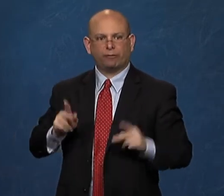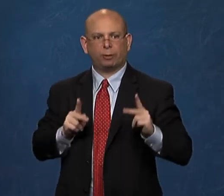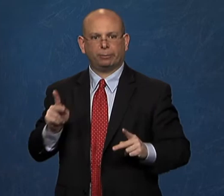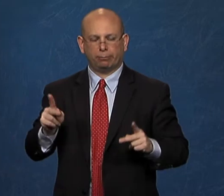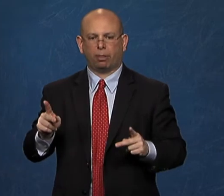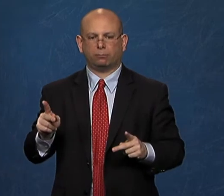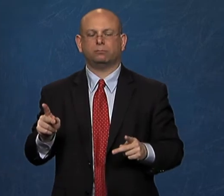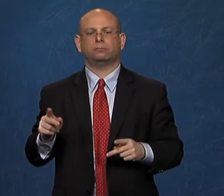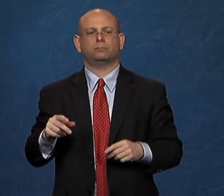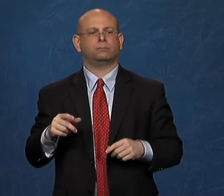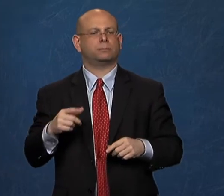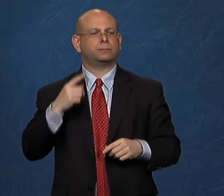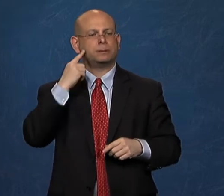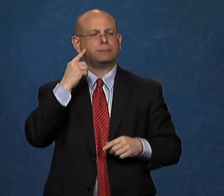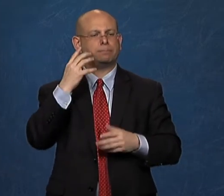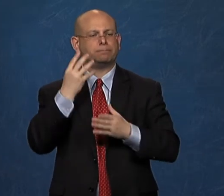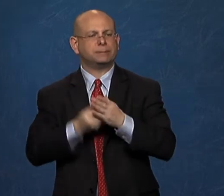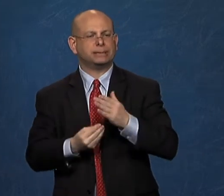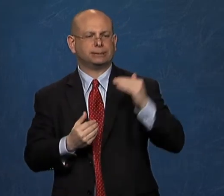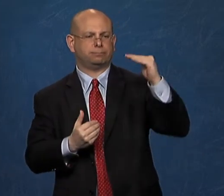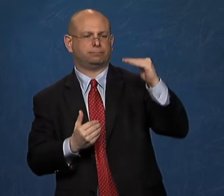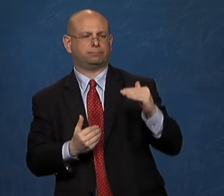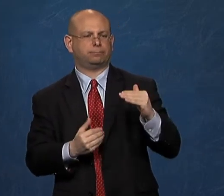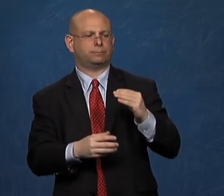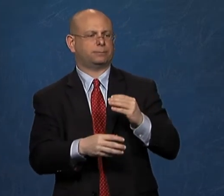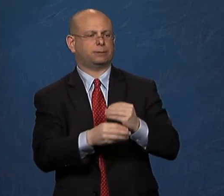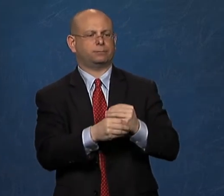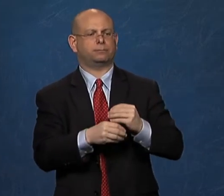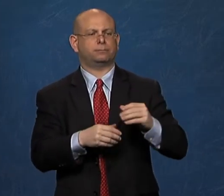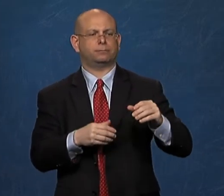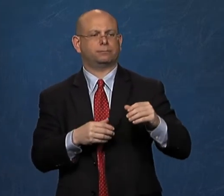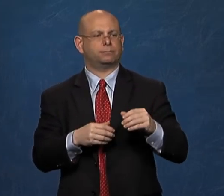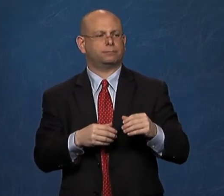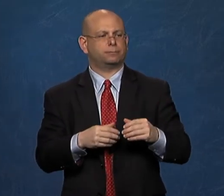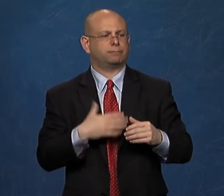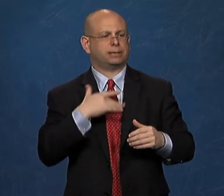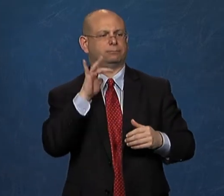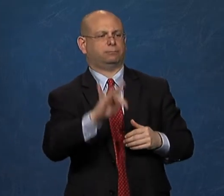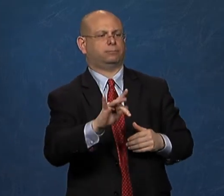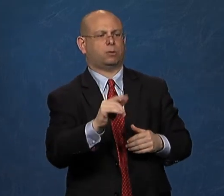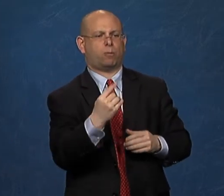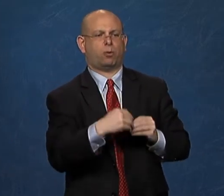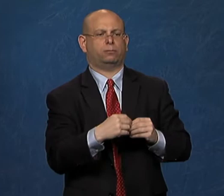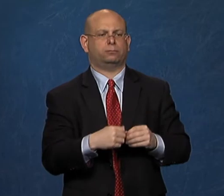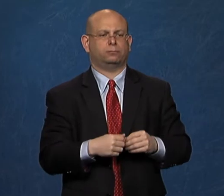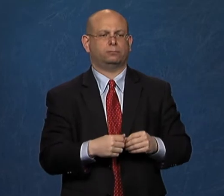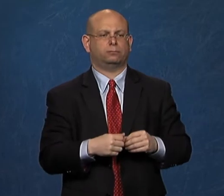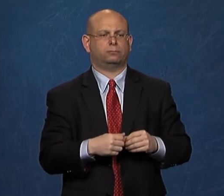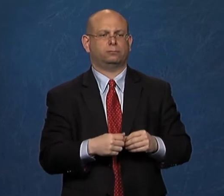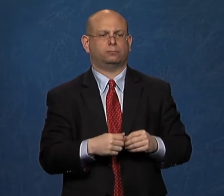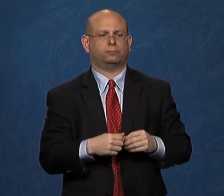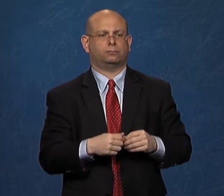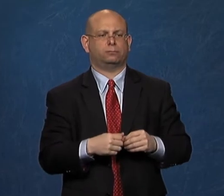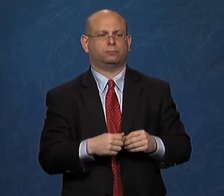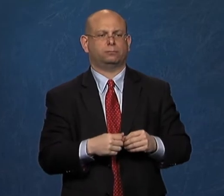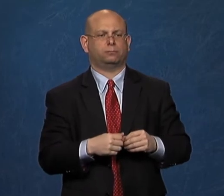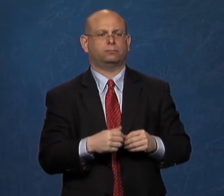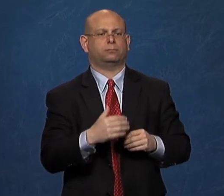effectively established. But now I'd like to speak a bit to what deaf and hard of hearing people experience. So let's move on to the next